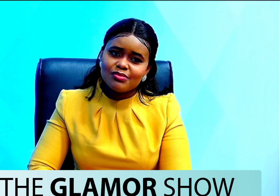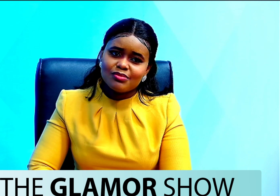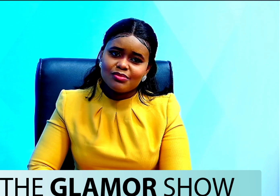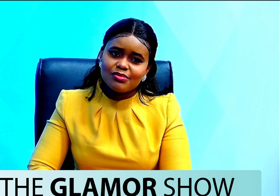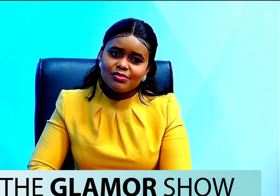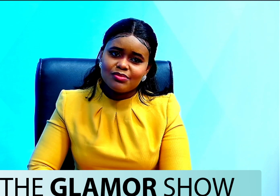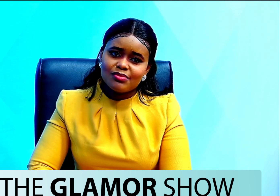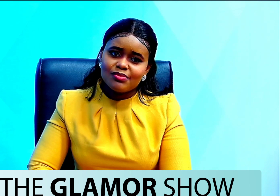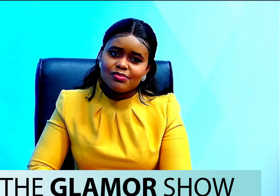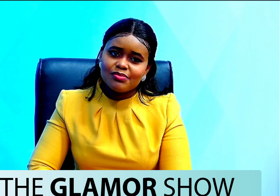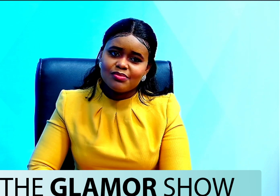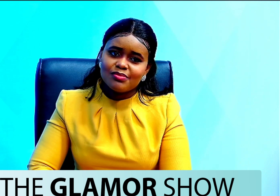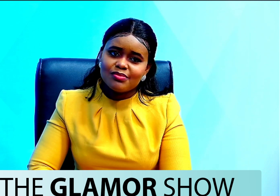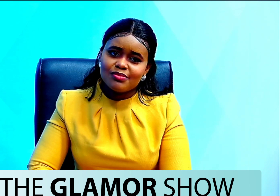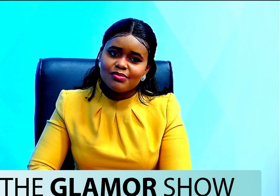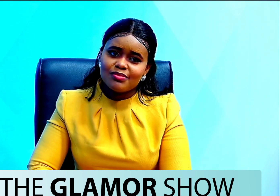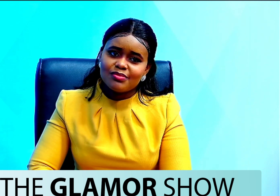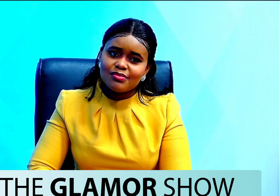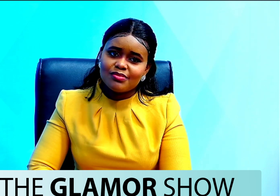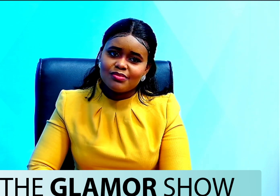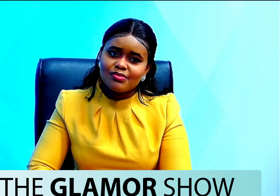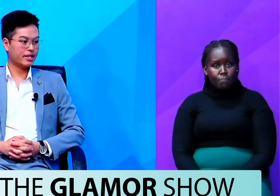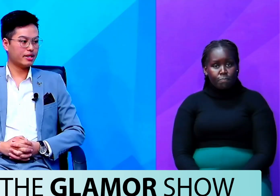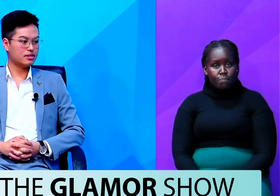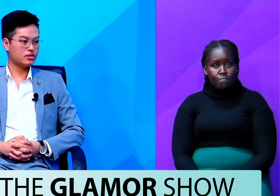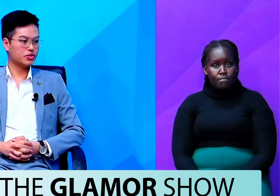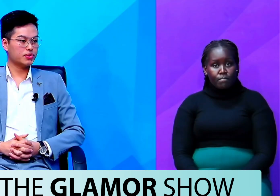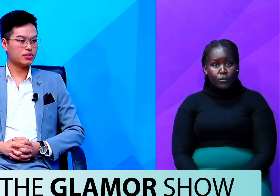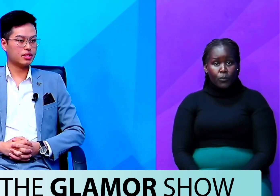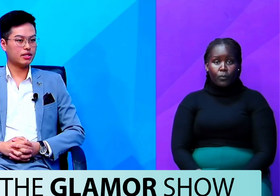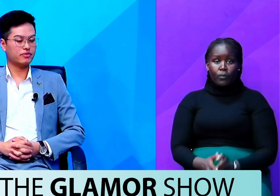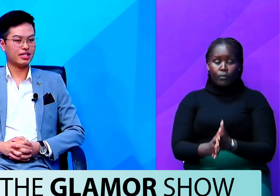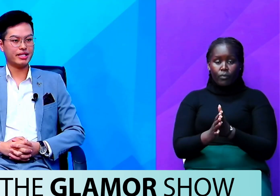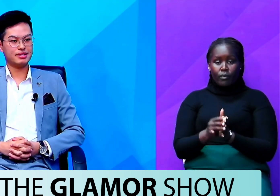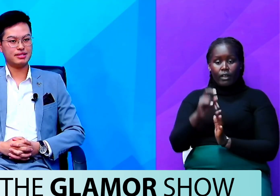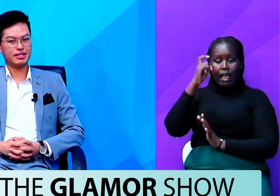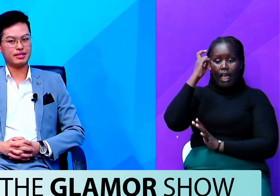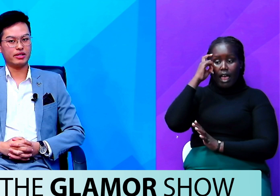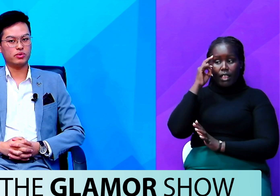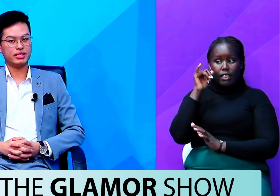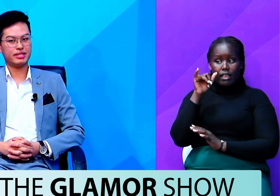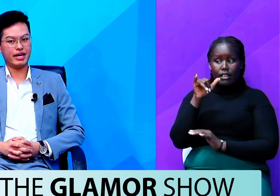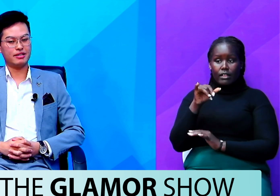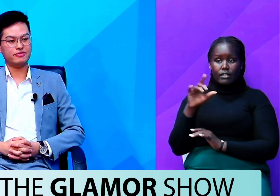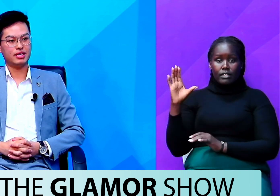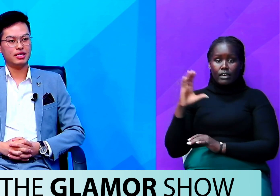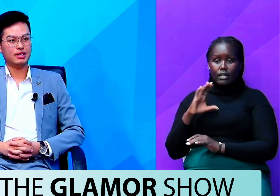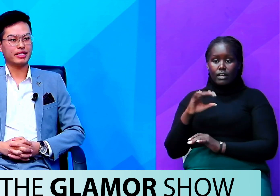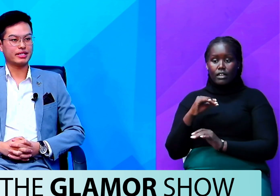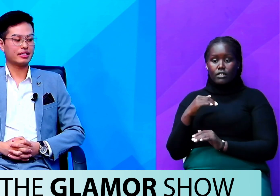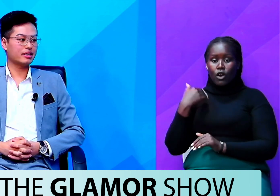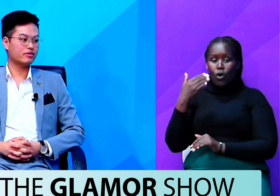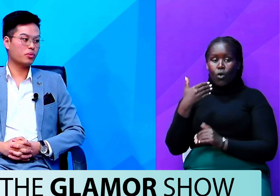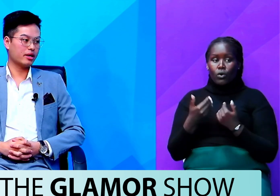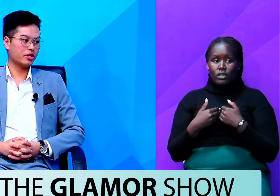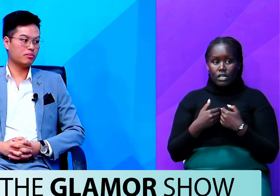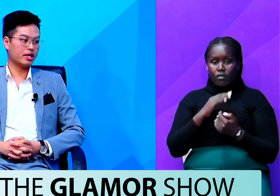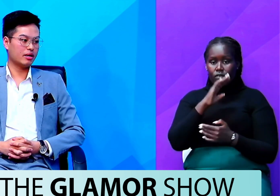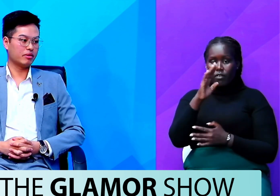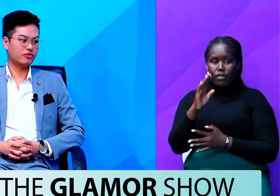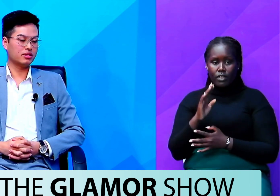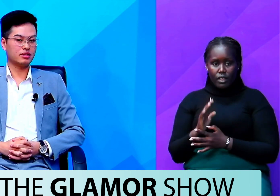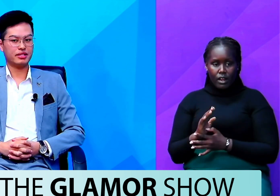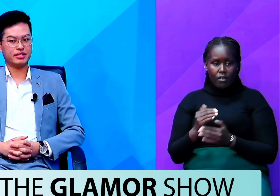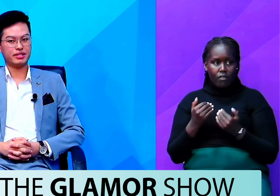to pick the perfect hair? So I guess those kind of clients that I always have, Like they never wear human